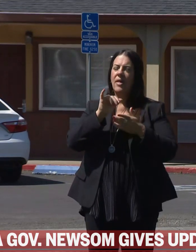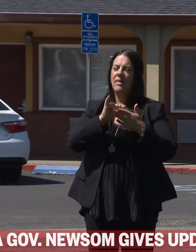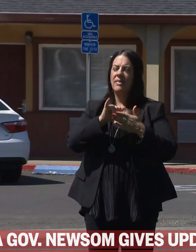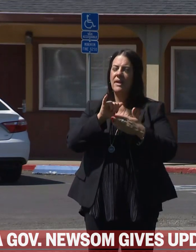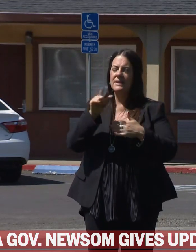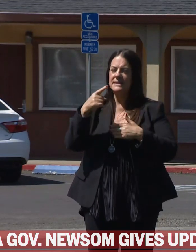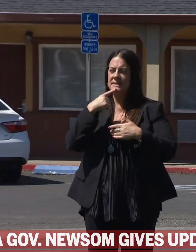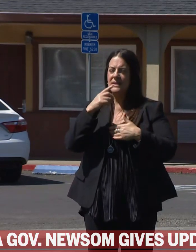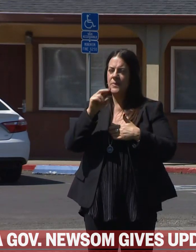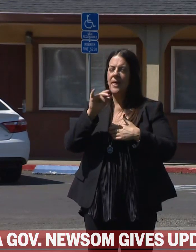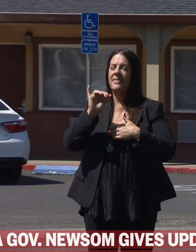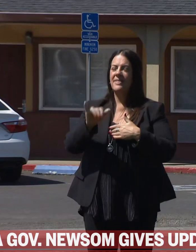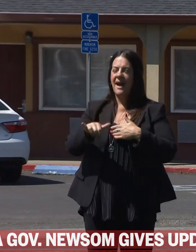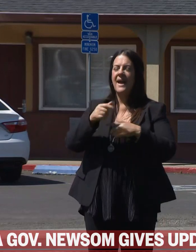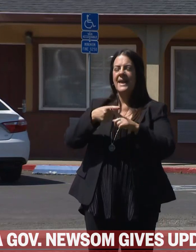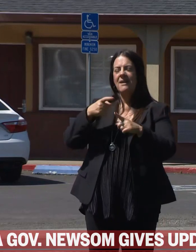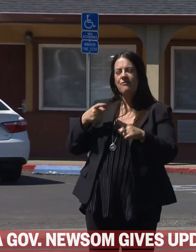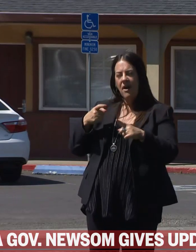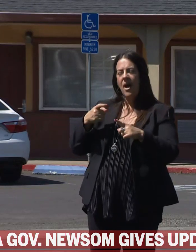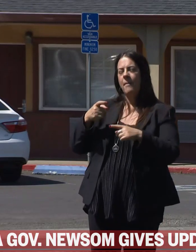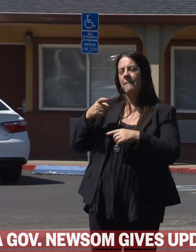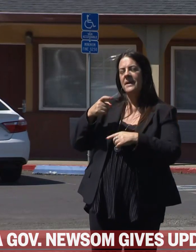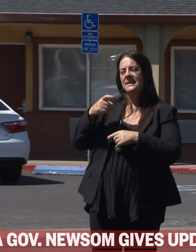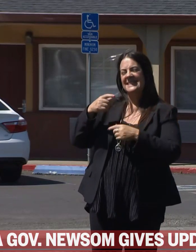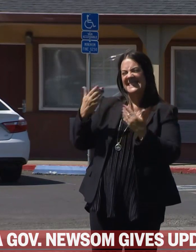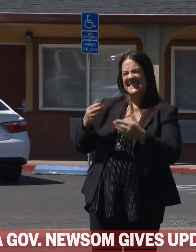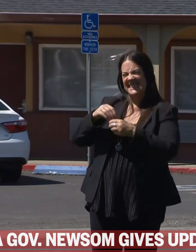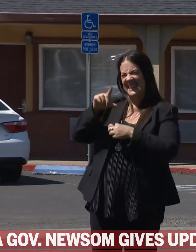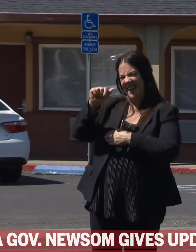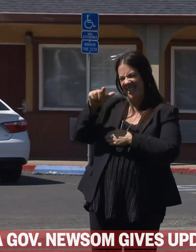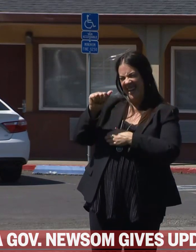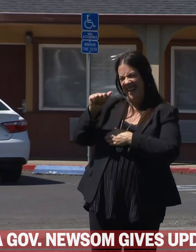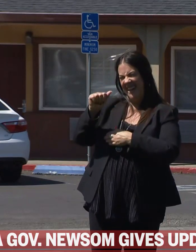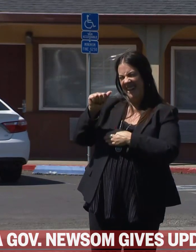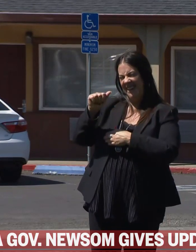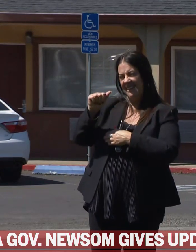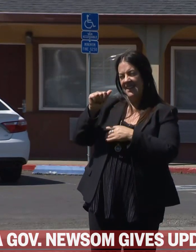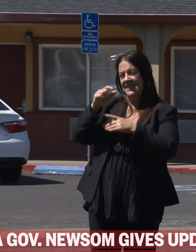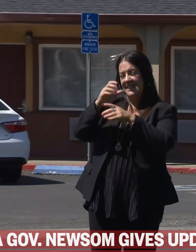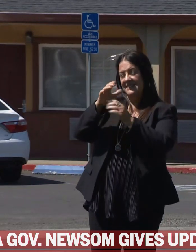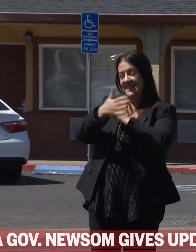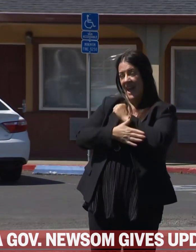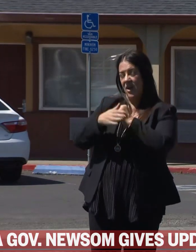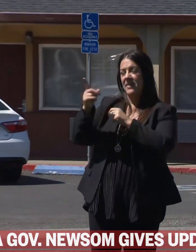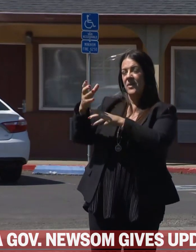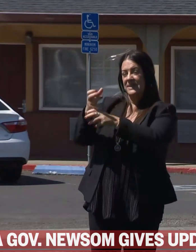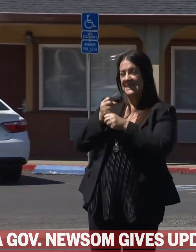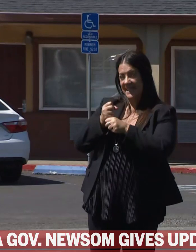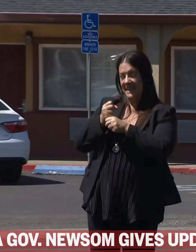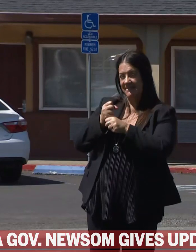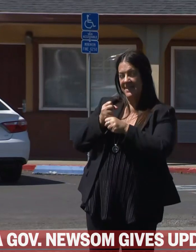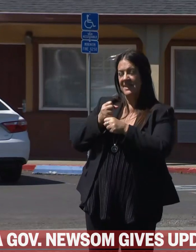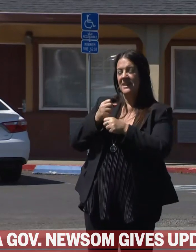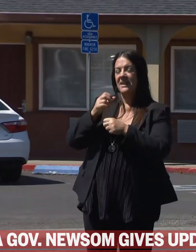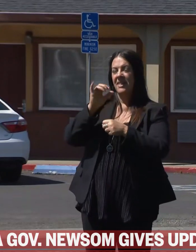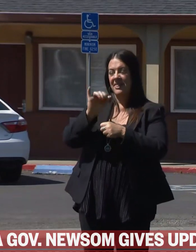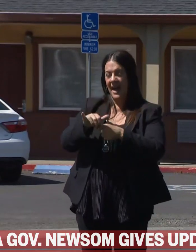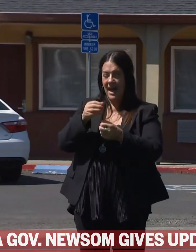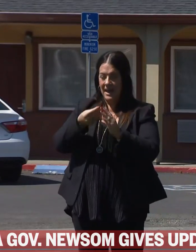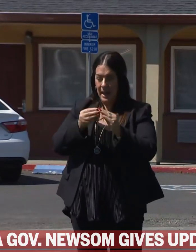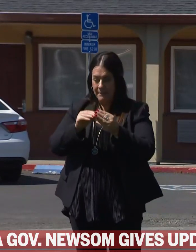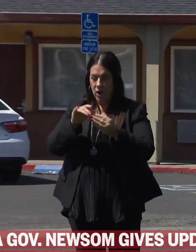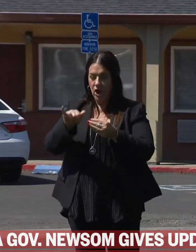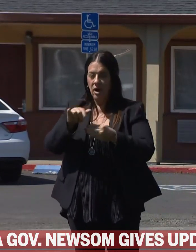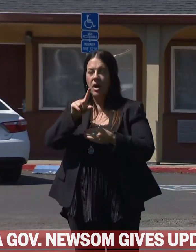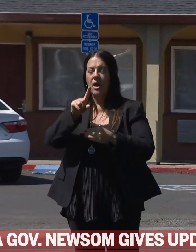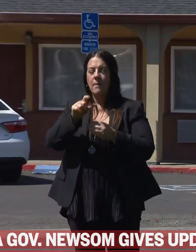the national stockpile for PPE. Those are the ones that came into LA County. As you know, we had to refurbish the vast